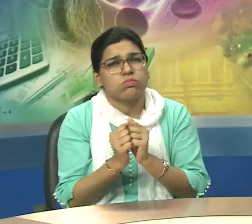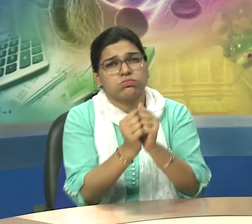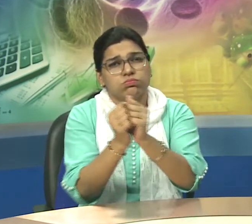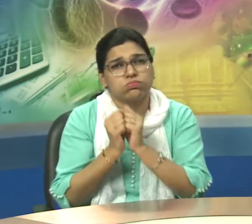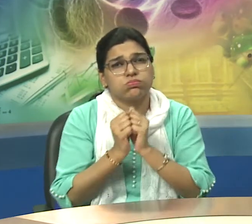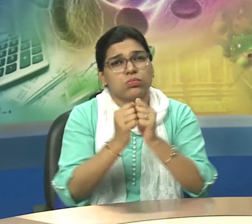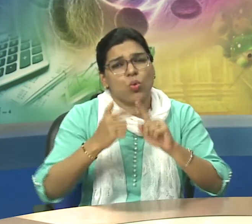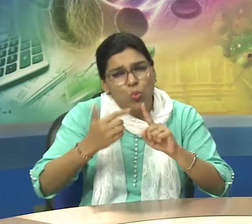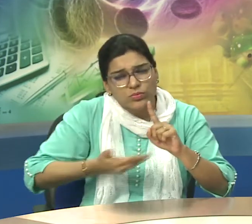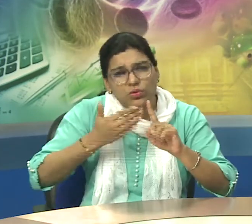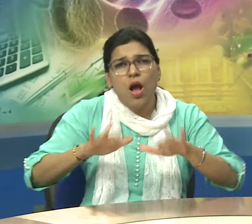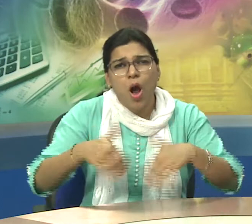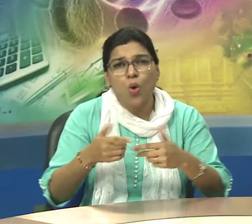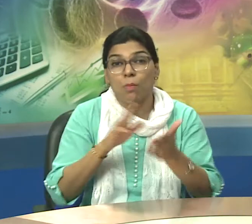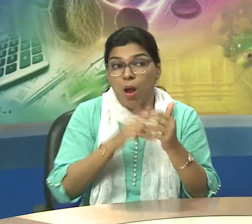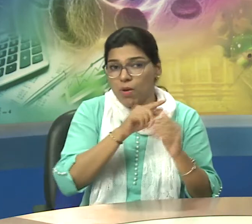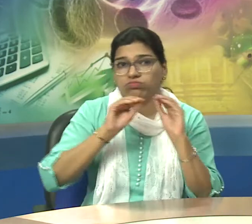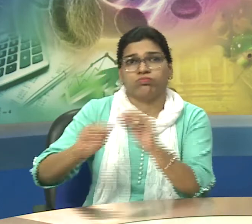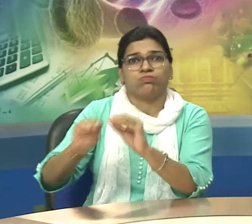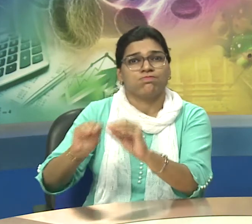a keen music learner.